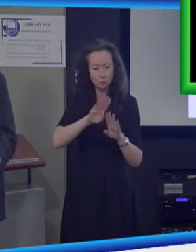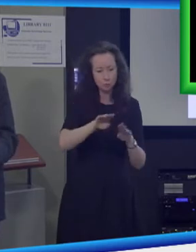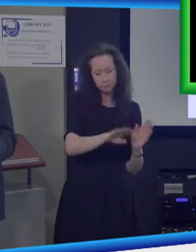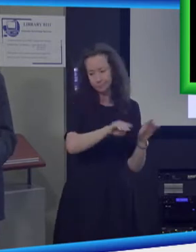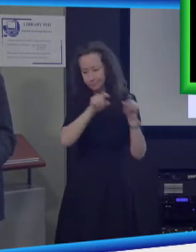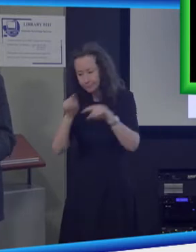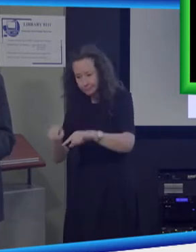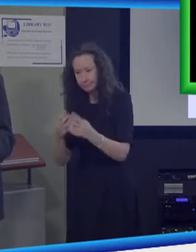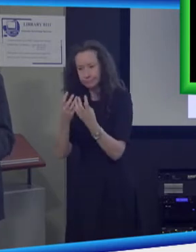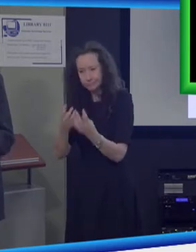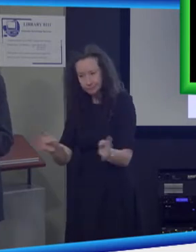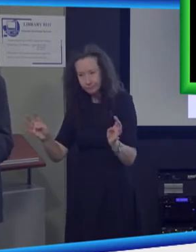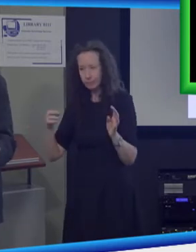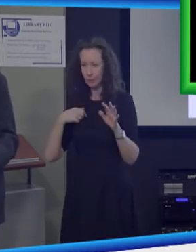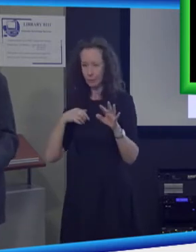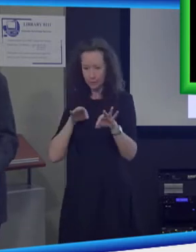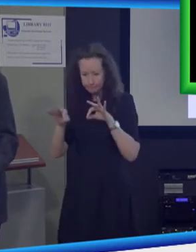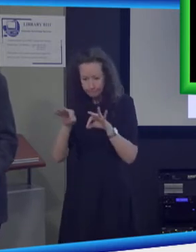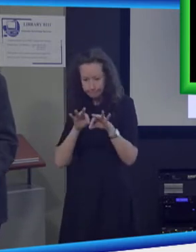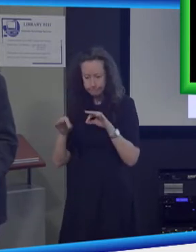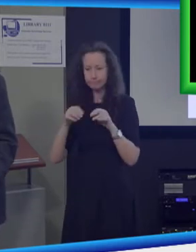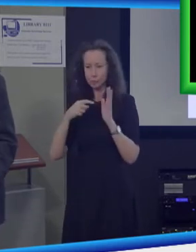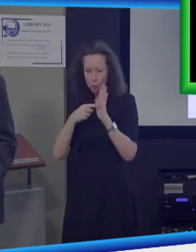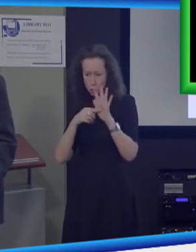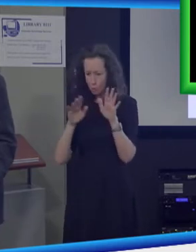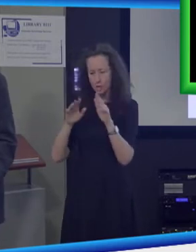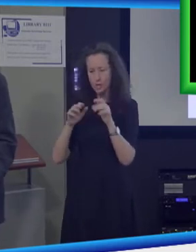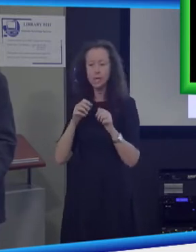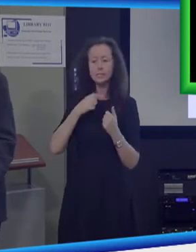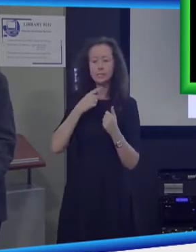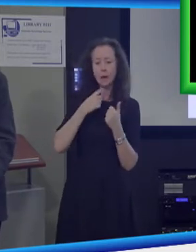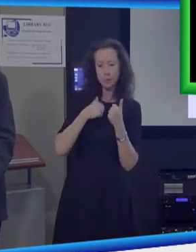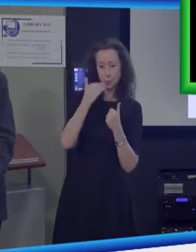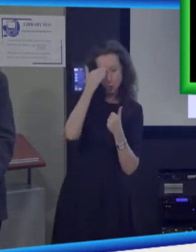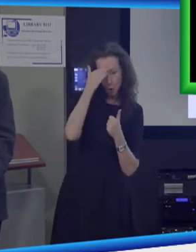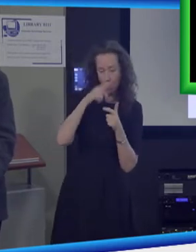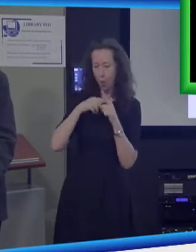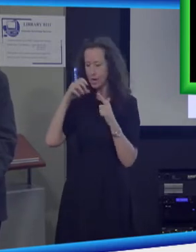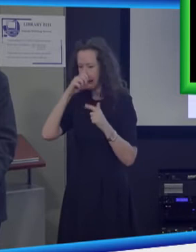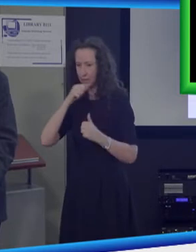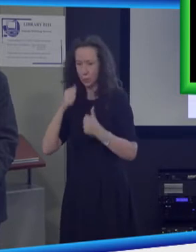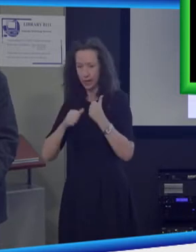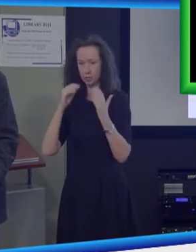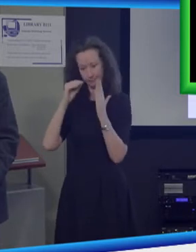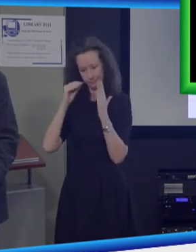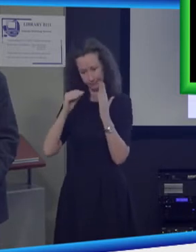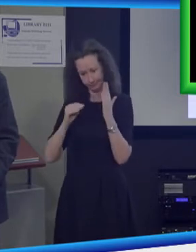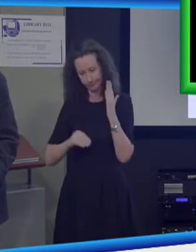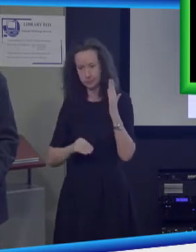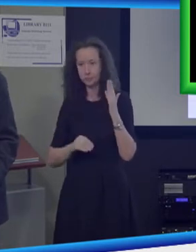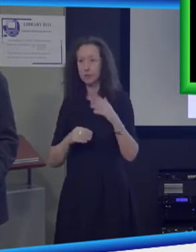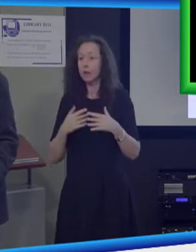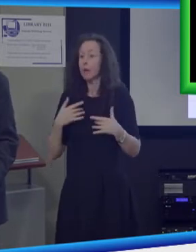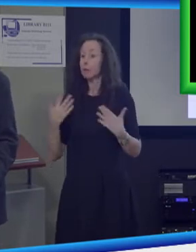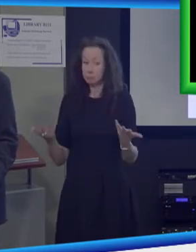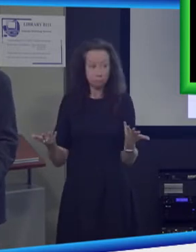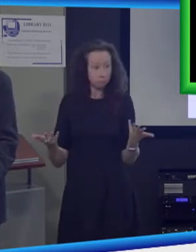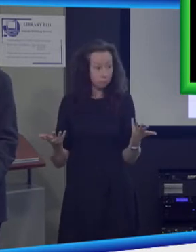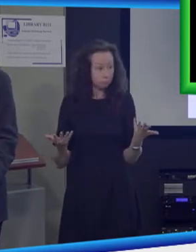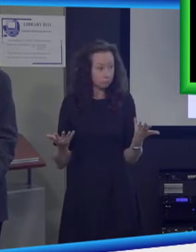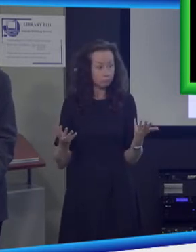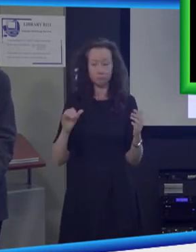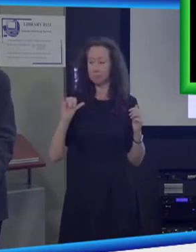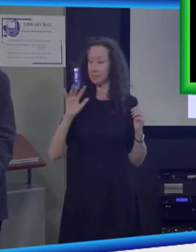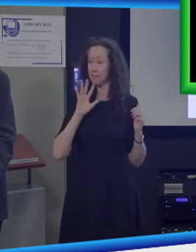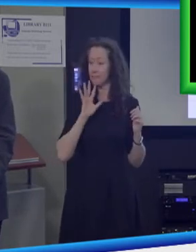asked them the question, is this a time you know for sure, etc., etc. So what did we find? Well, 5-year-old children are very good at